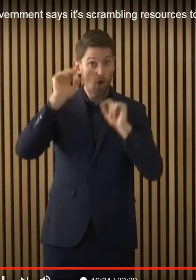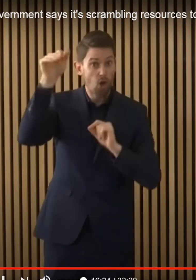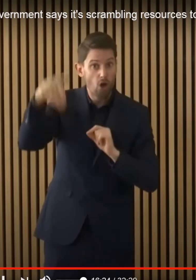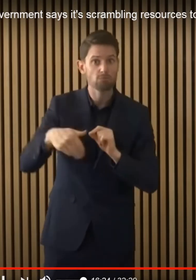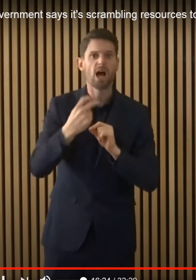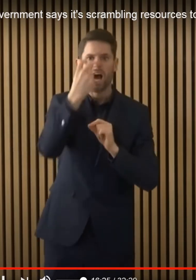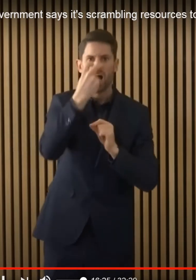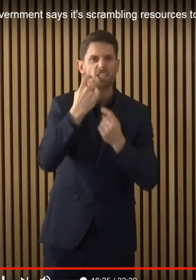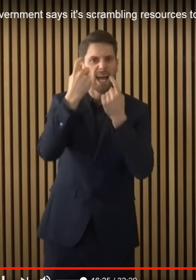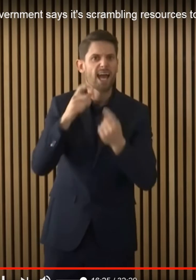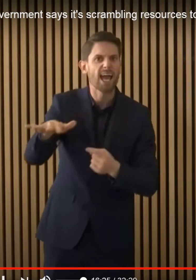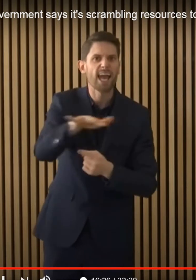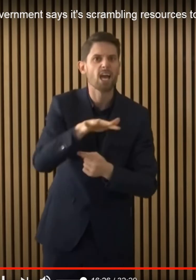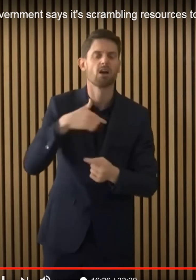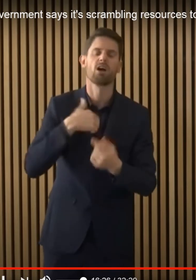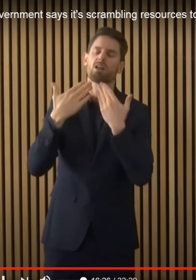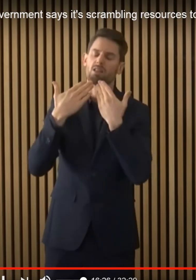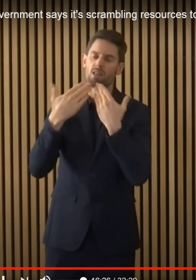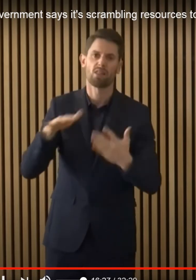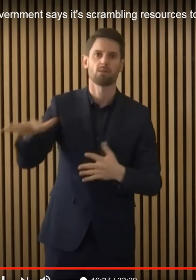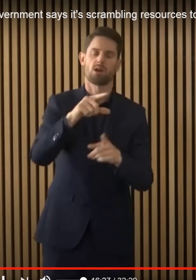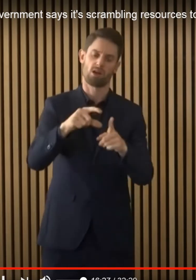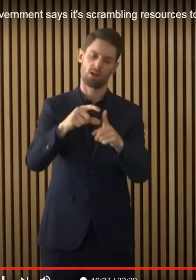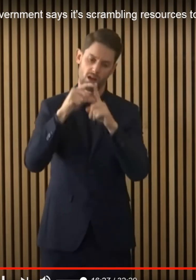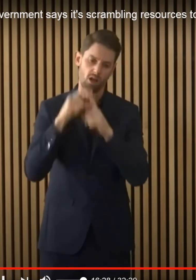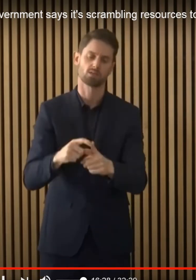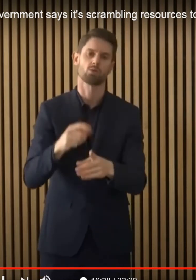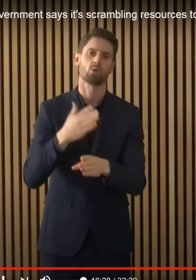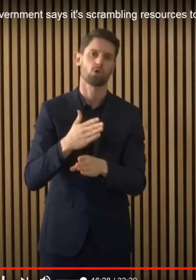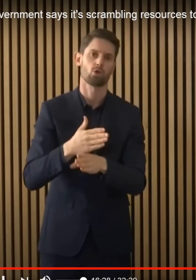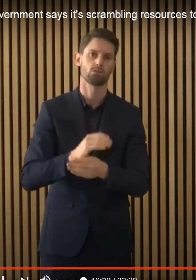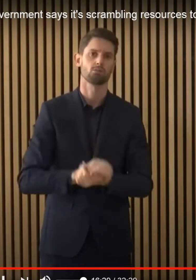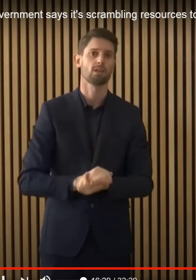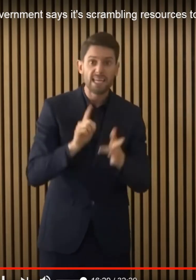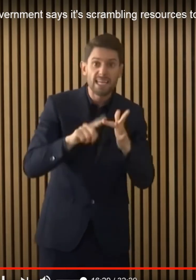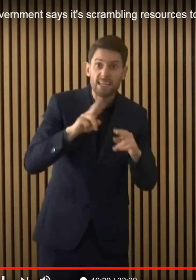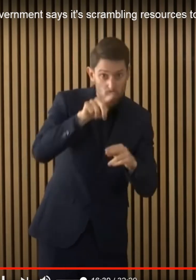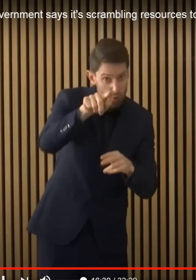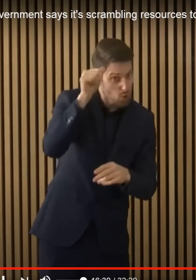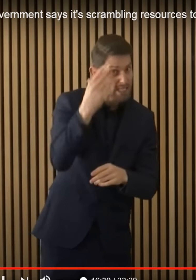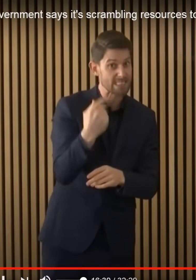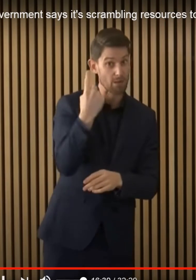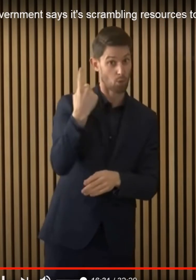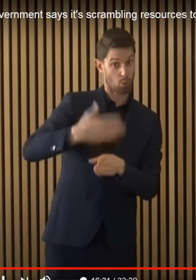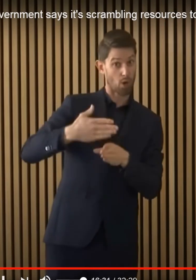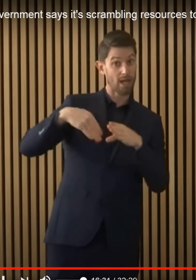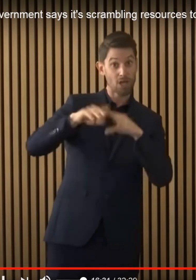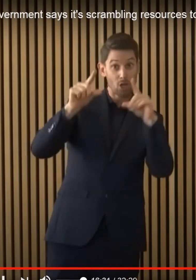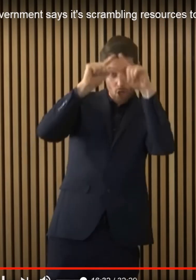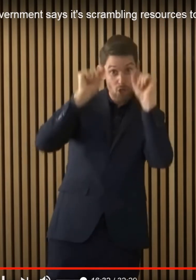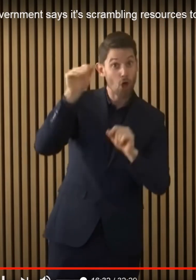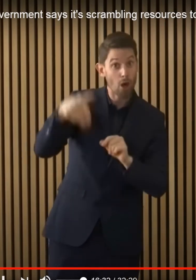and those that are out there right now supporting them. If you know someone who works in this sector, who works in the